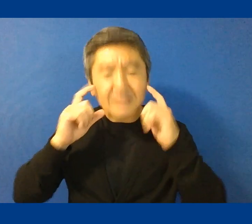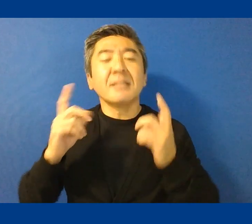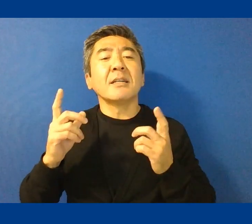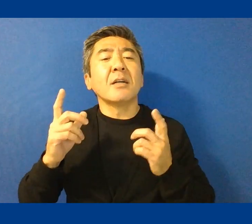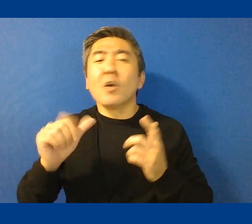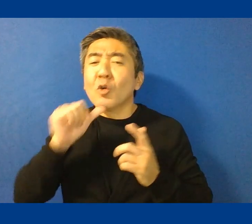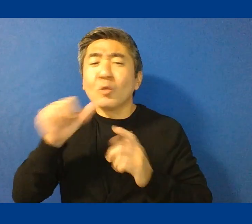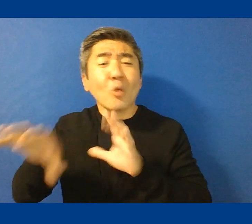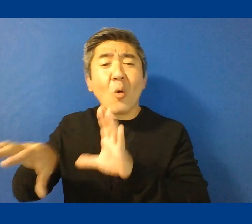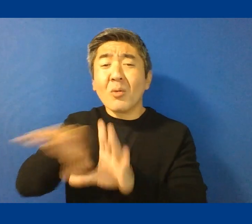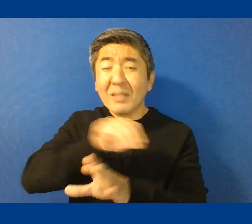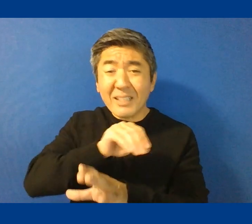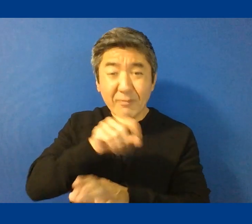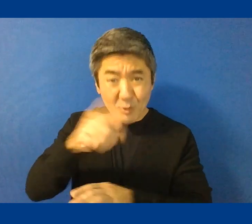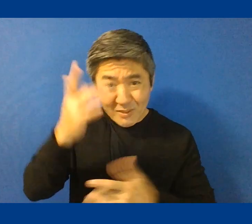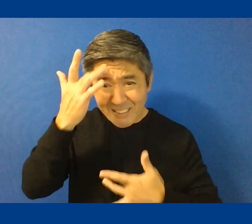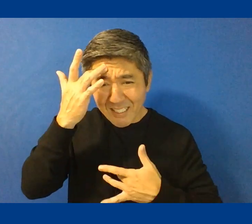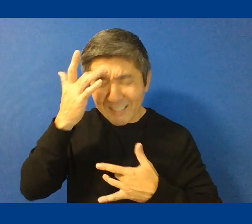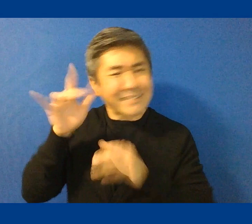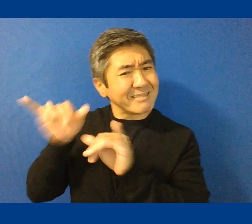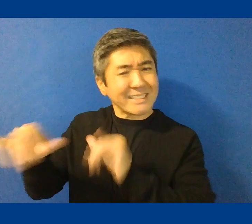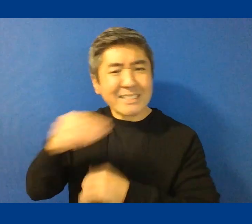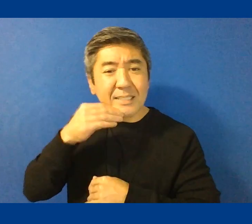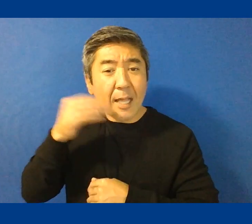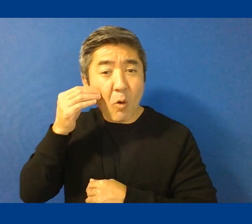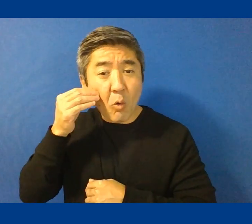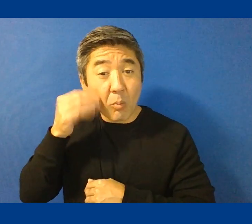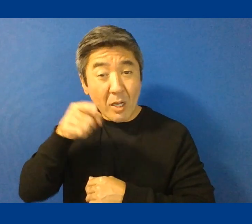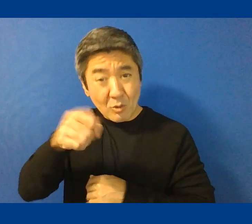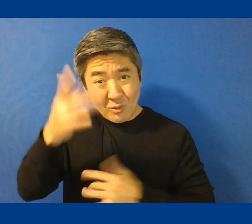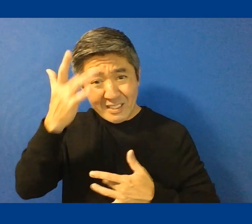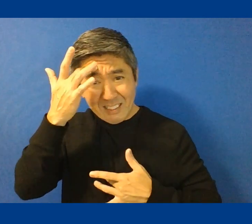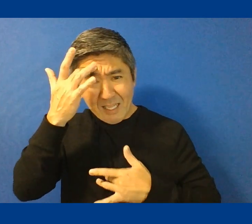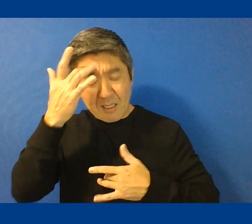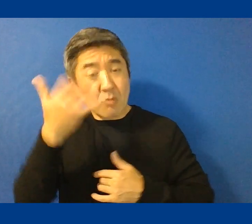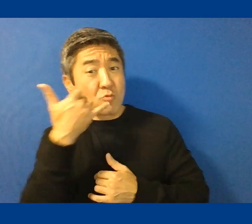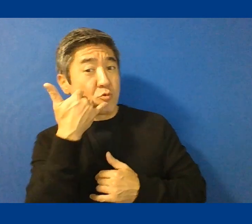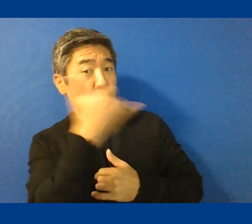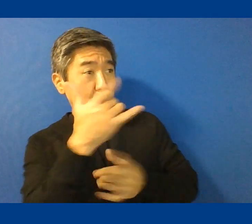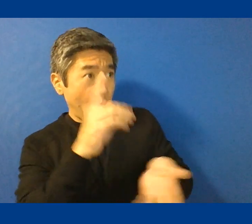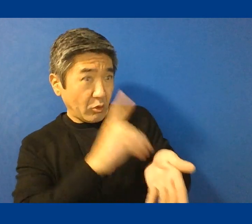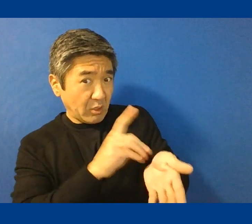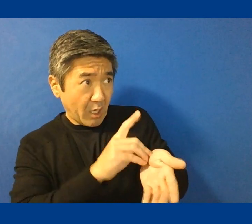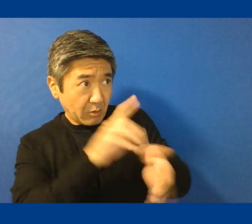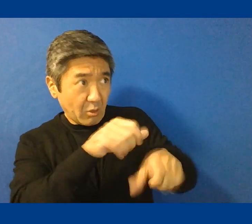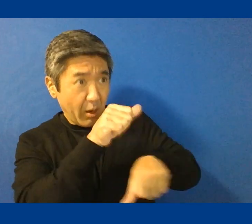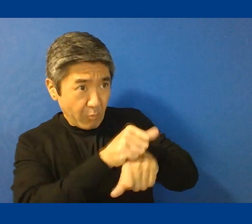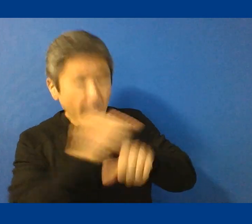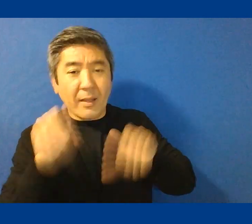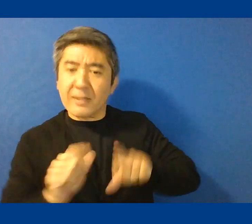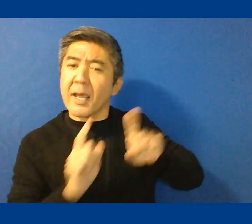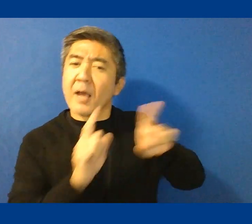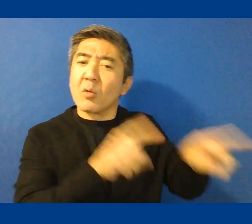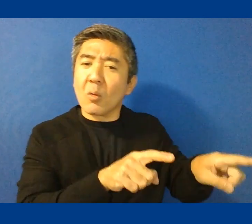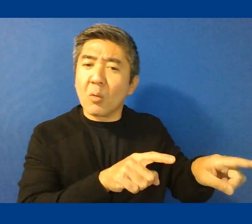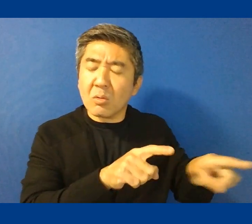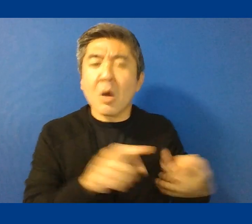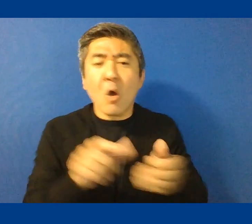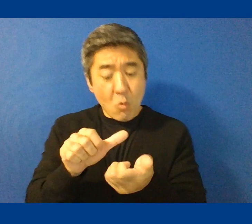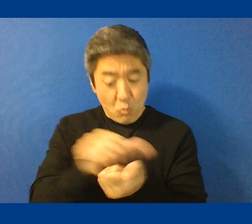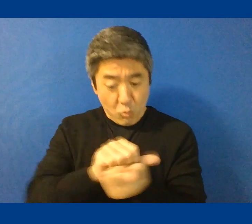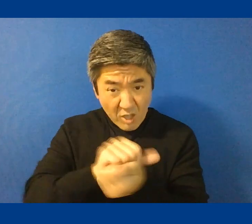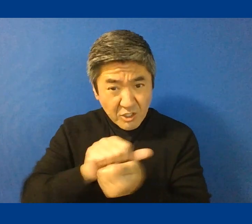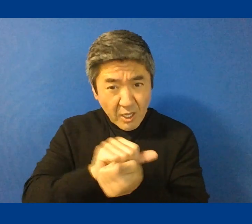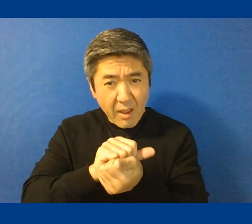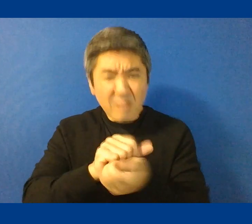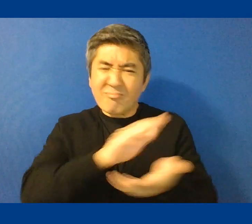you're seeking medical attention, and then only after calling your doctor first. Wash your hands frequently and clean surfaces often. We're